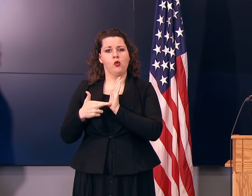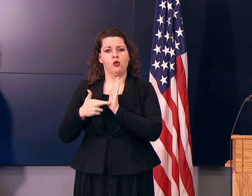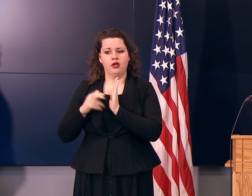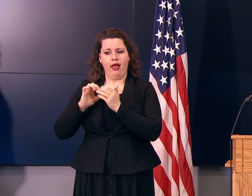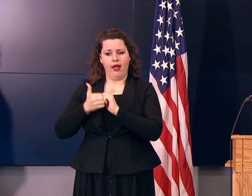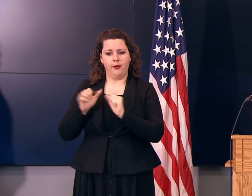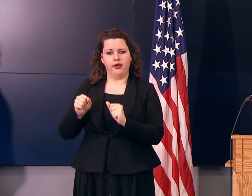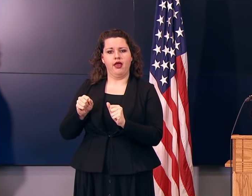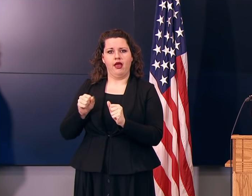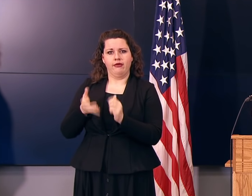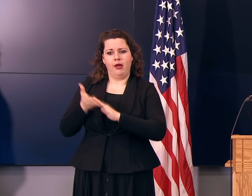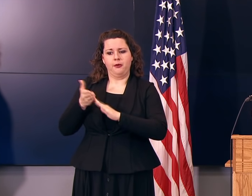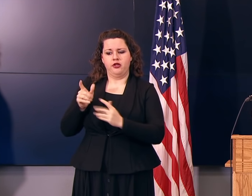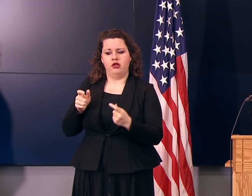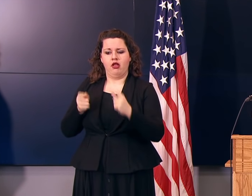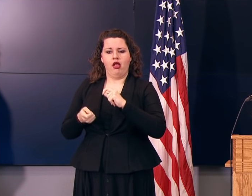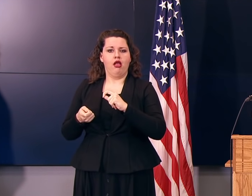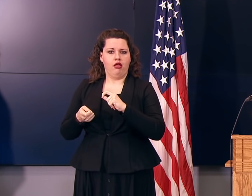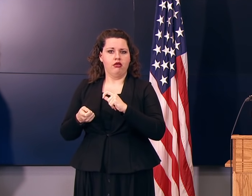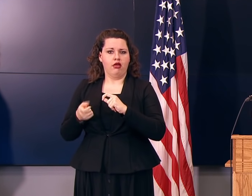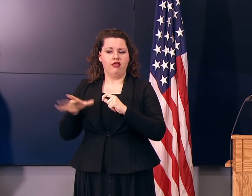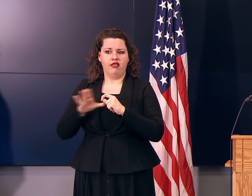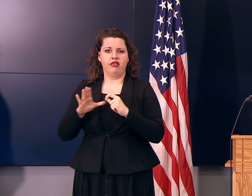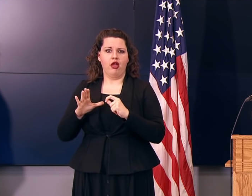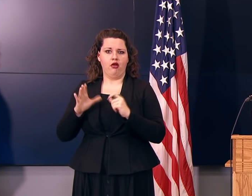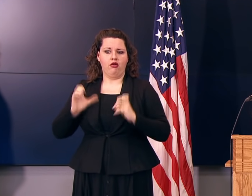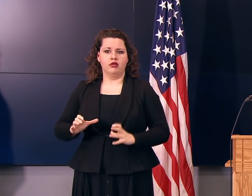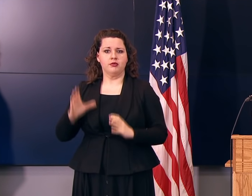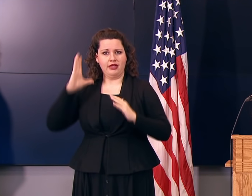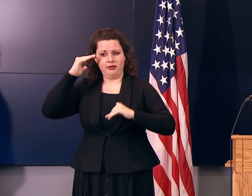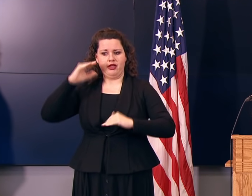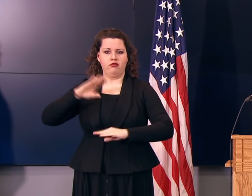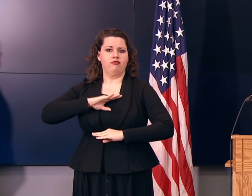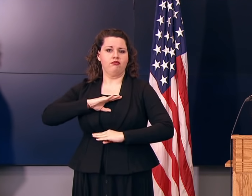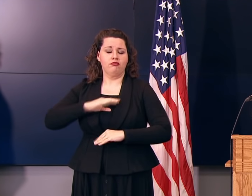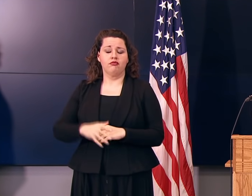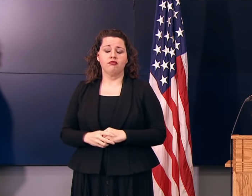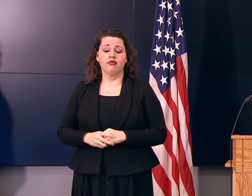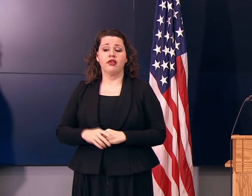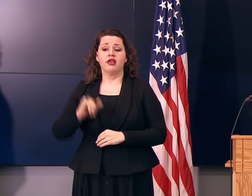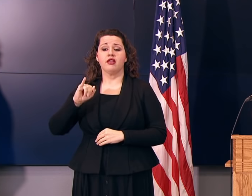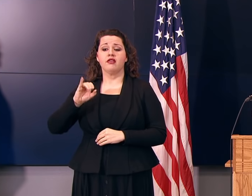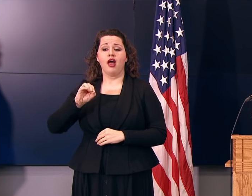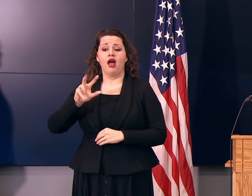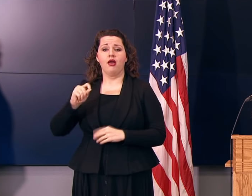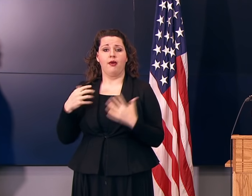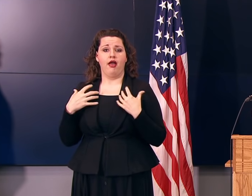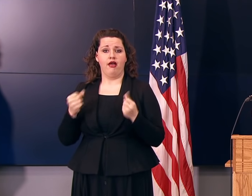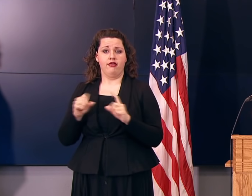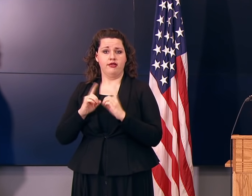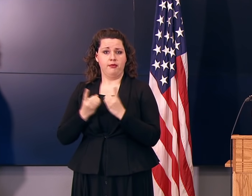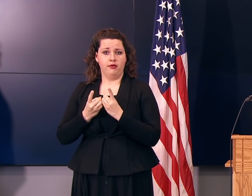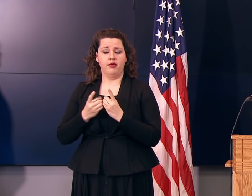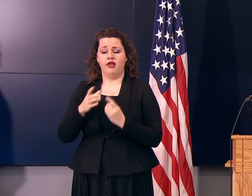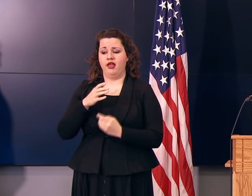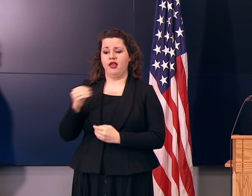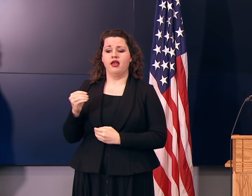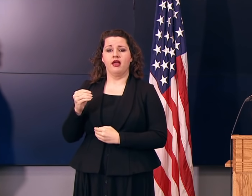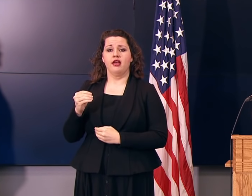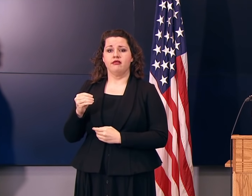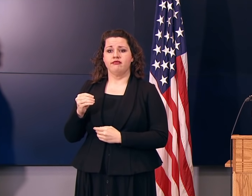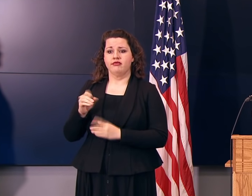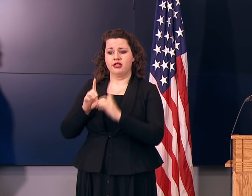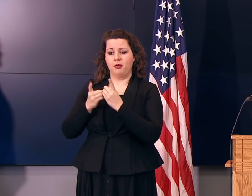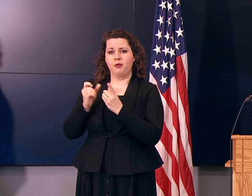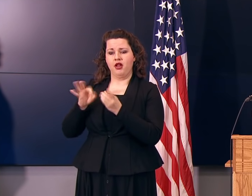adapting operations and meeting expectations of their customers. The Iowa Department of Public Health and the Department of